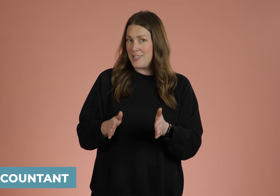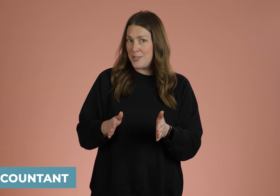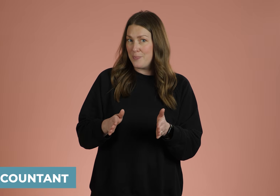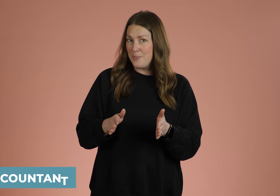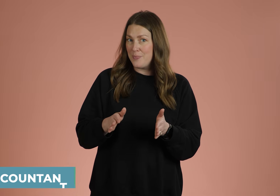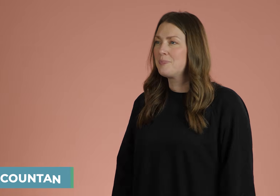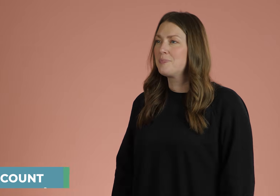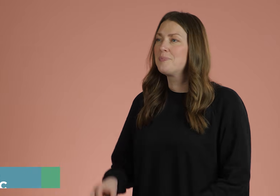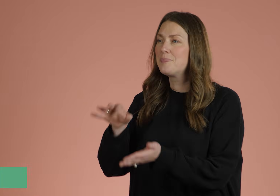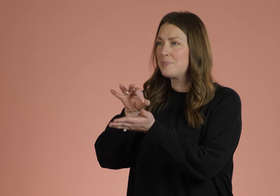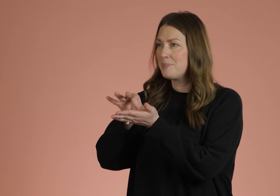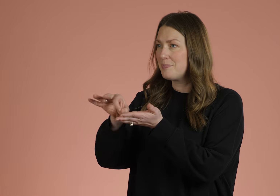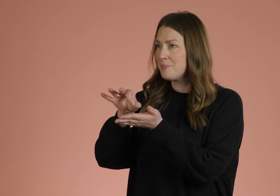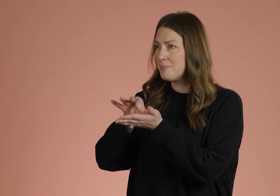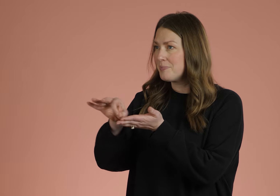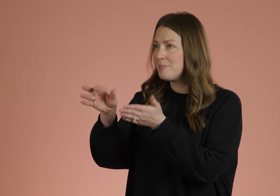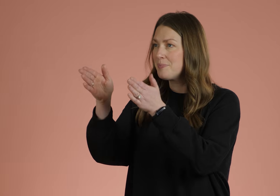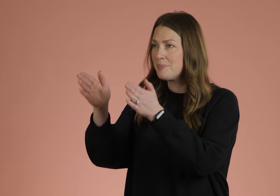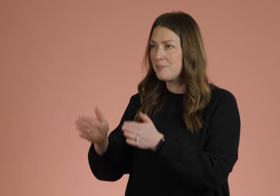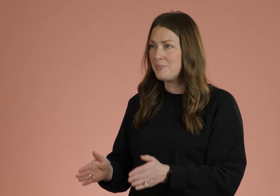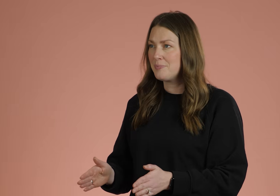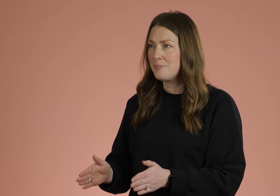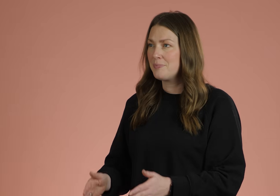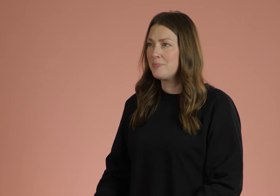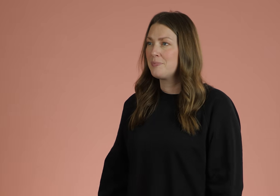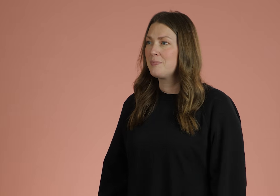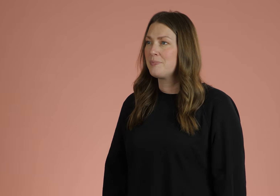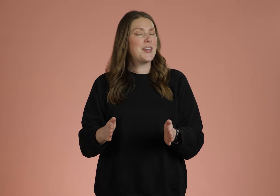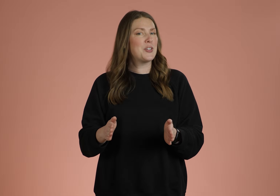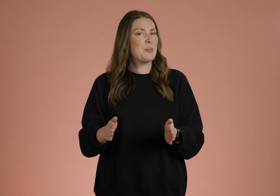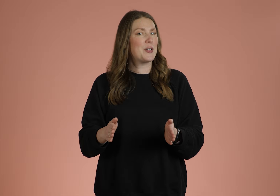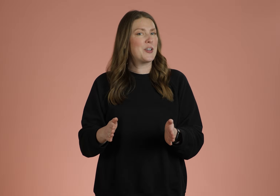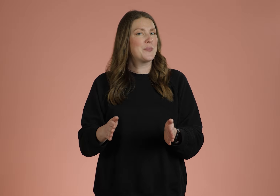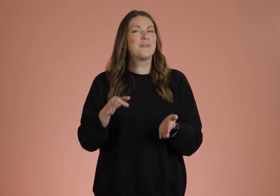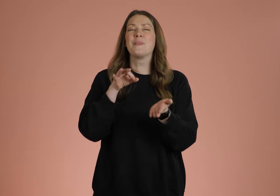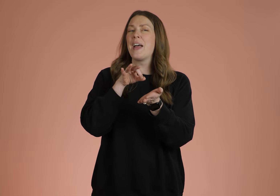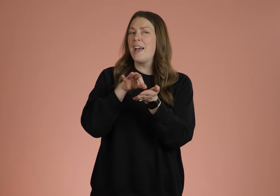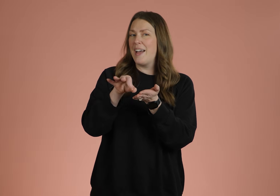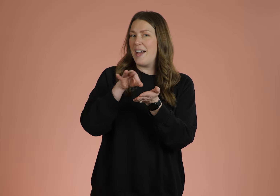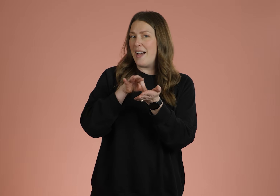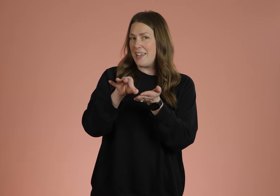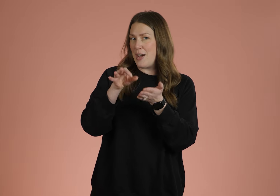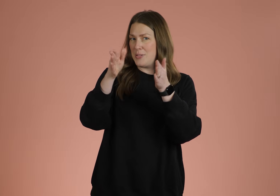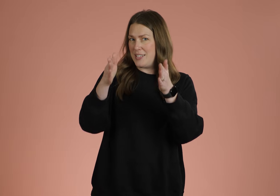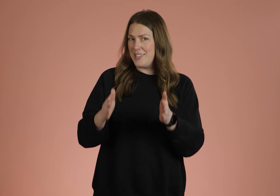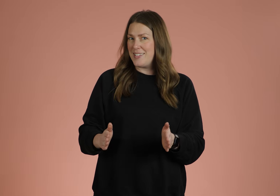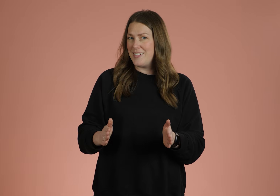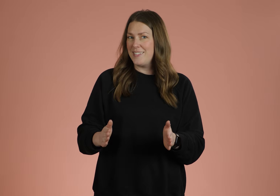Accountant. You're counting with the agent marker. Accountant.